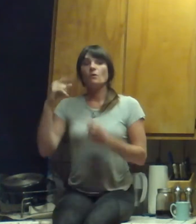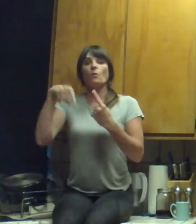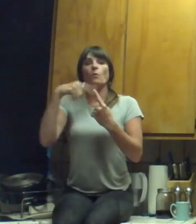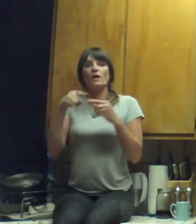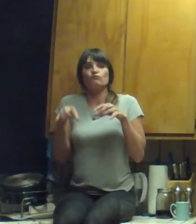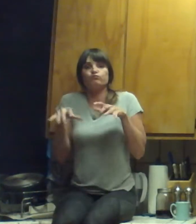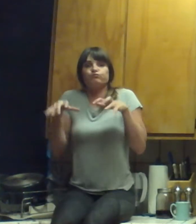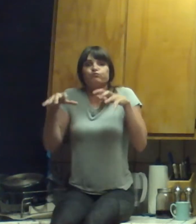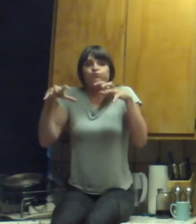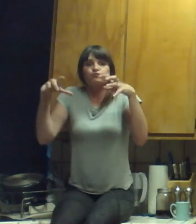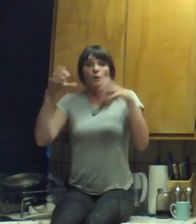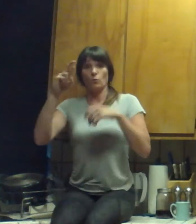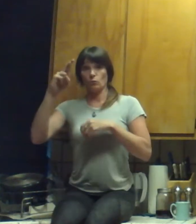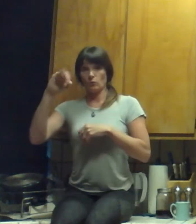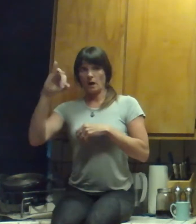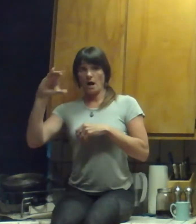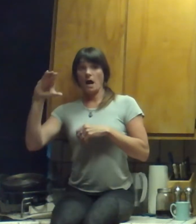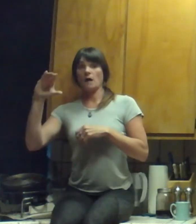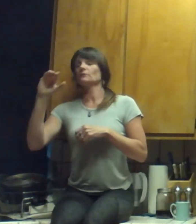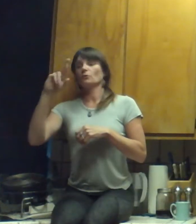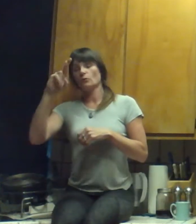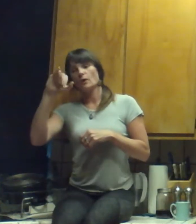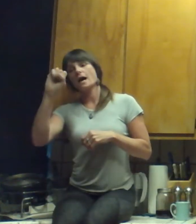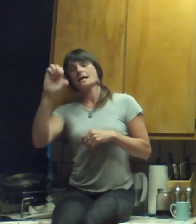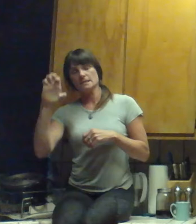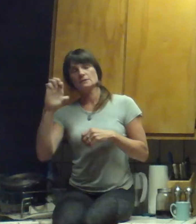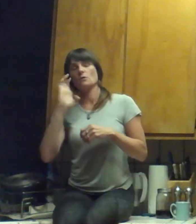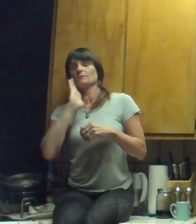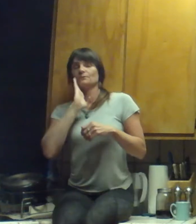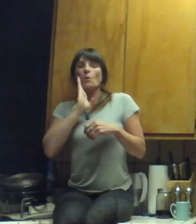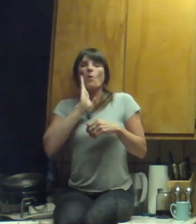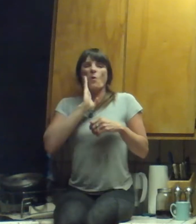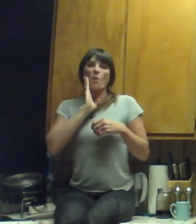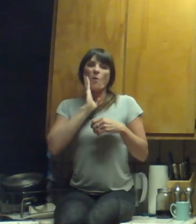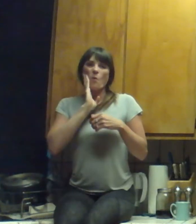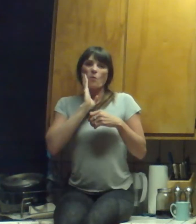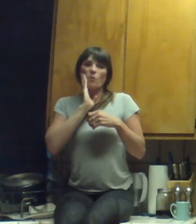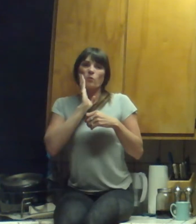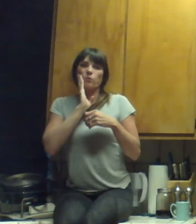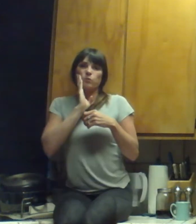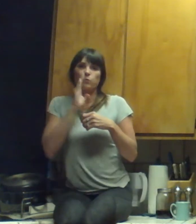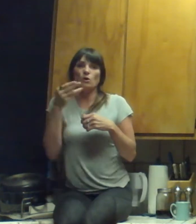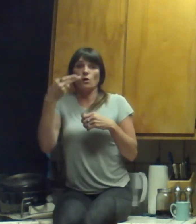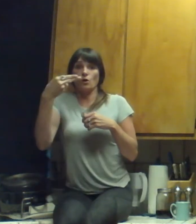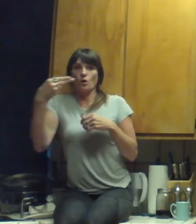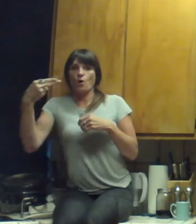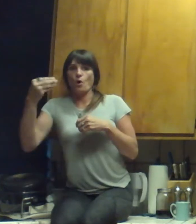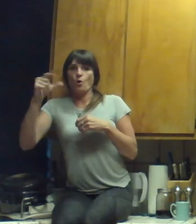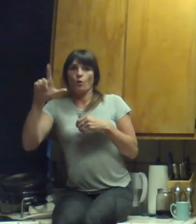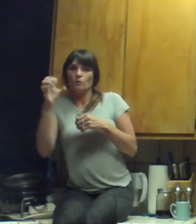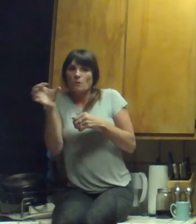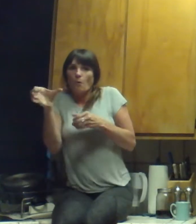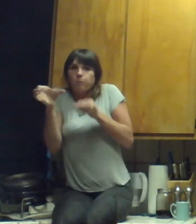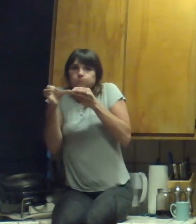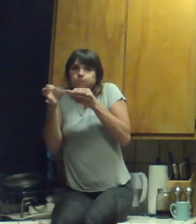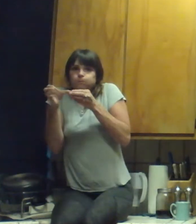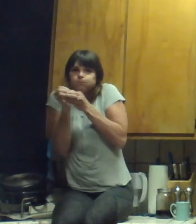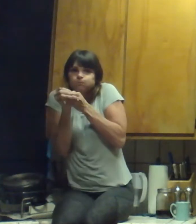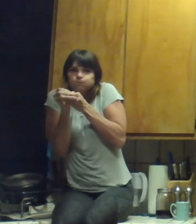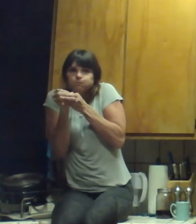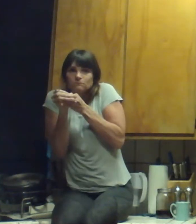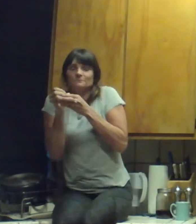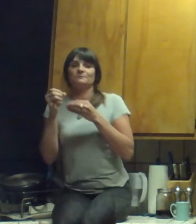hole a little bit. So you want to make the hole way bigger than it's going to be at the end, because it will definitely shrink. And